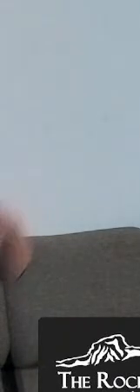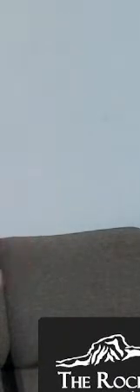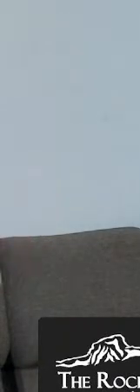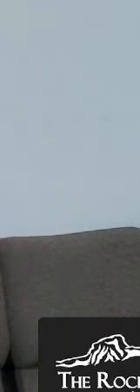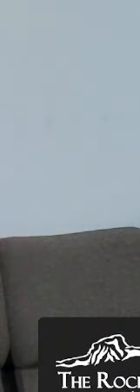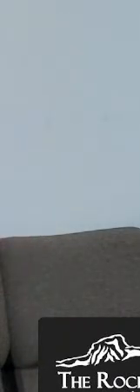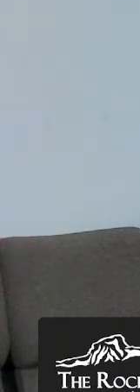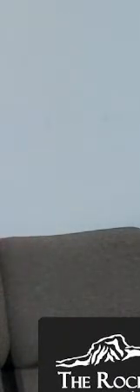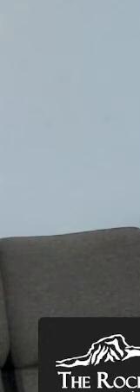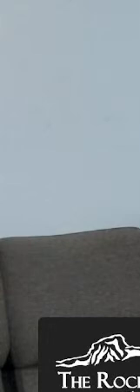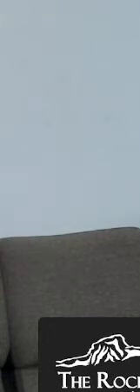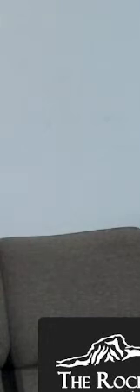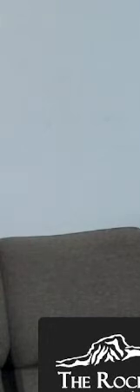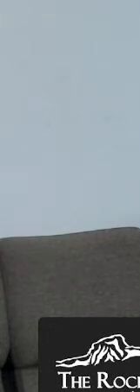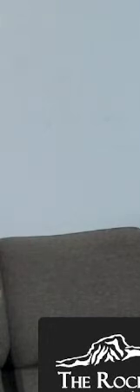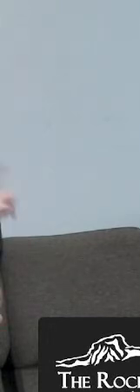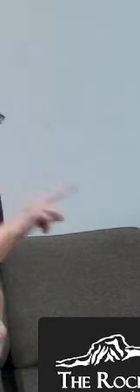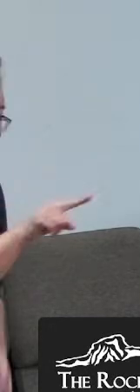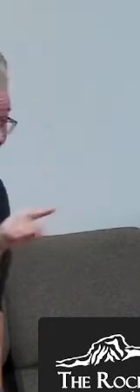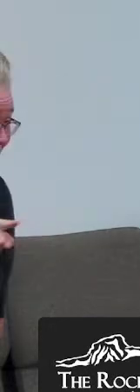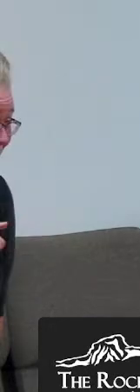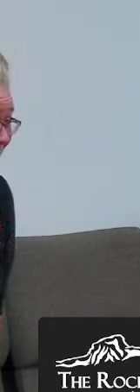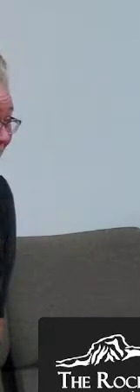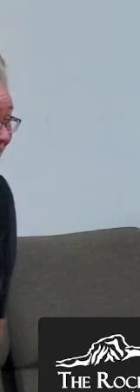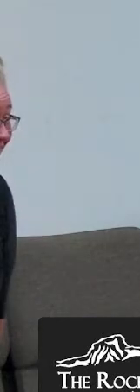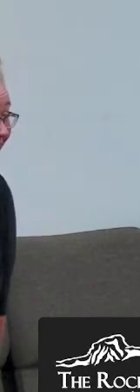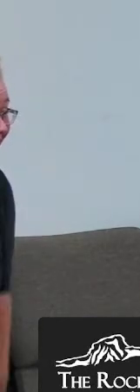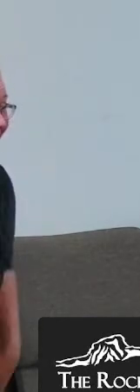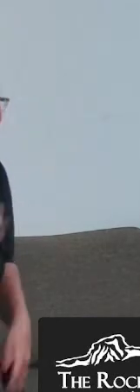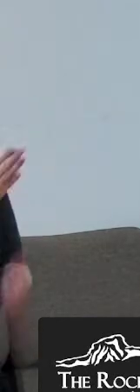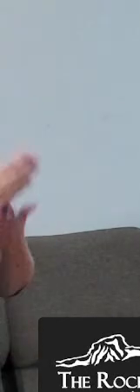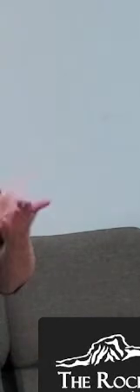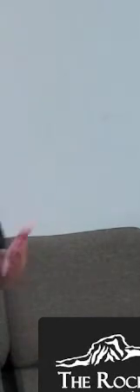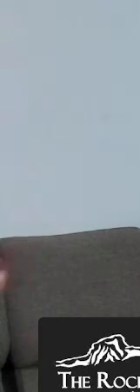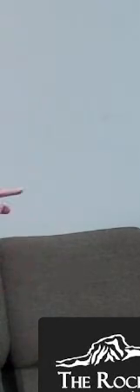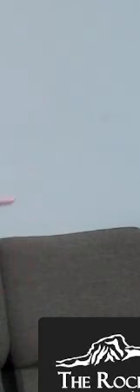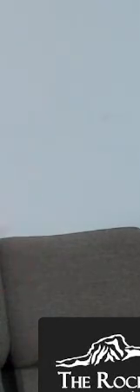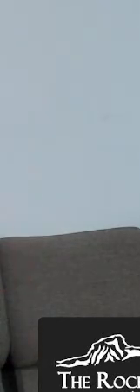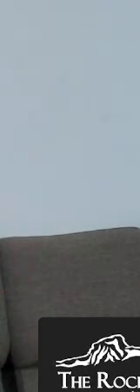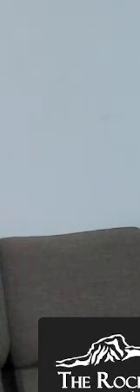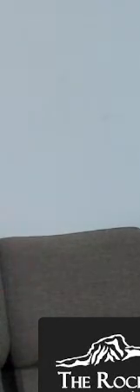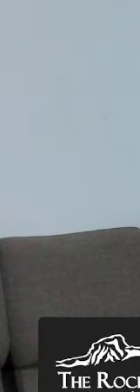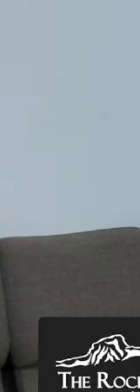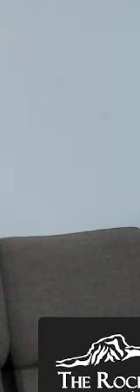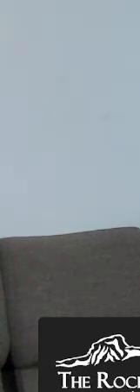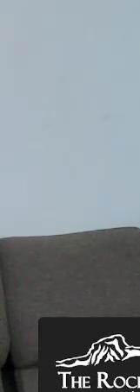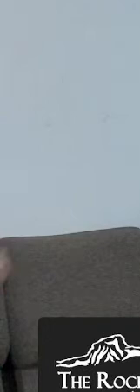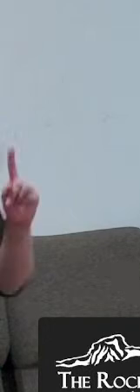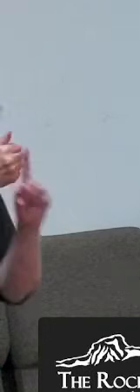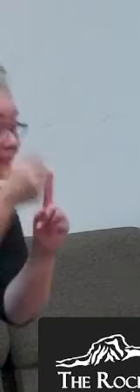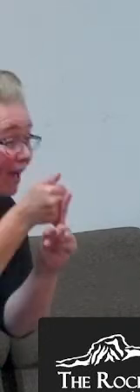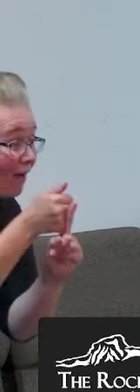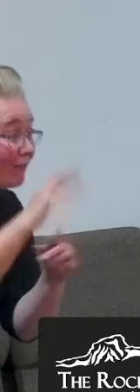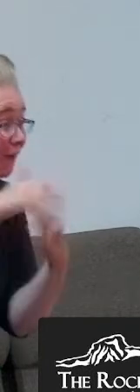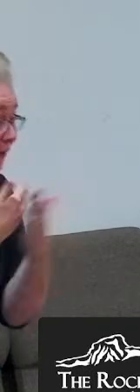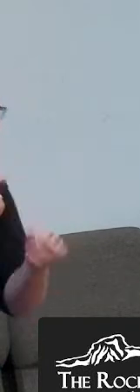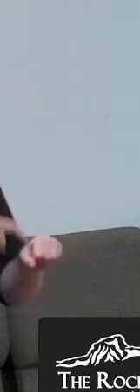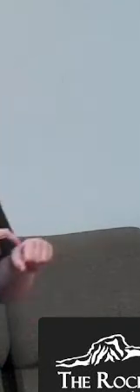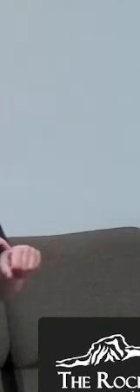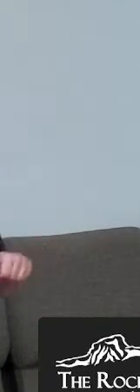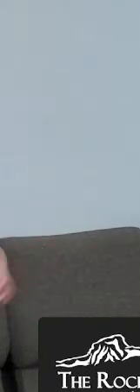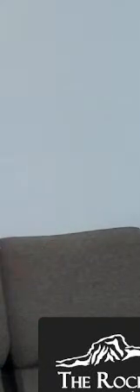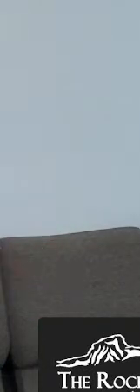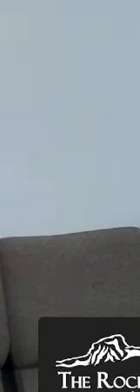I'm in your mailbox now, y'all. Praise God. Some of you guys, amen, you talk to yourself all the time. Because you like